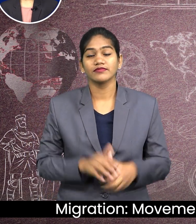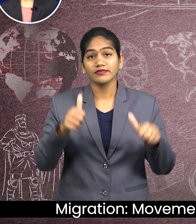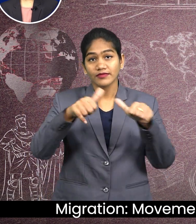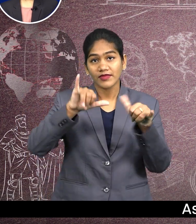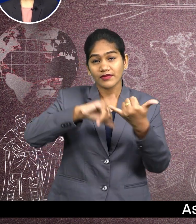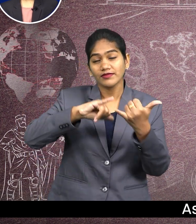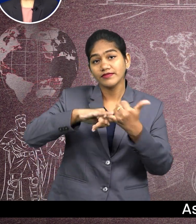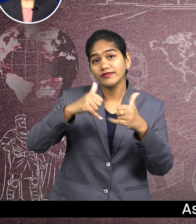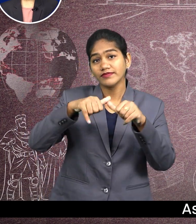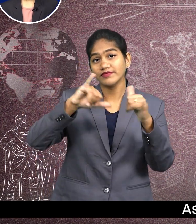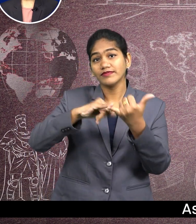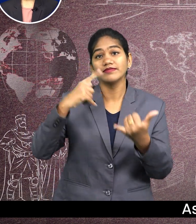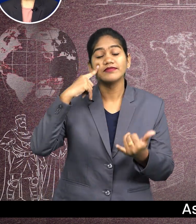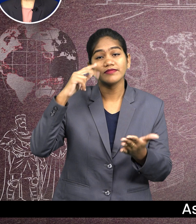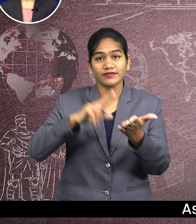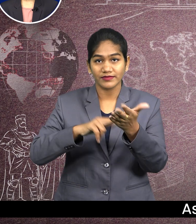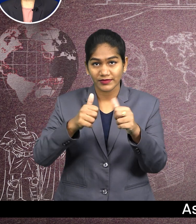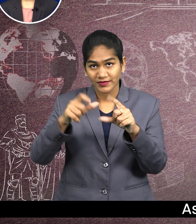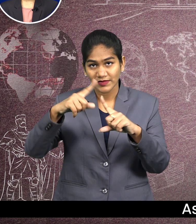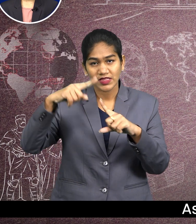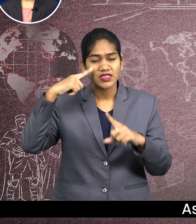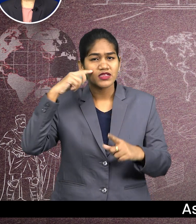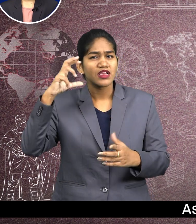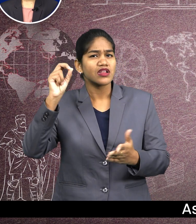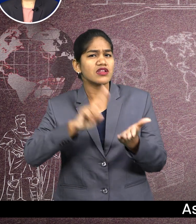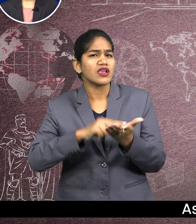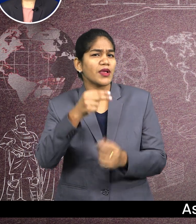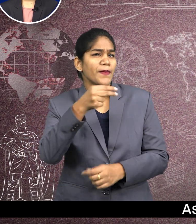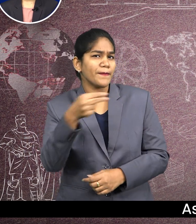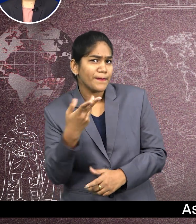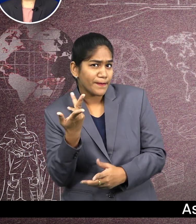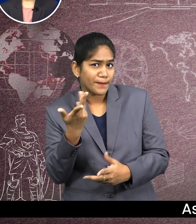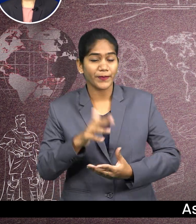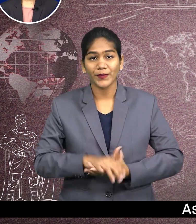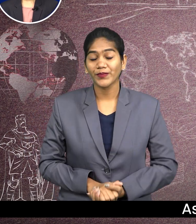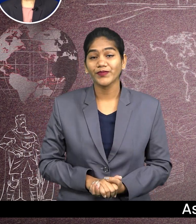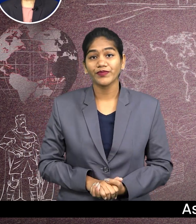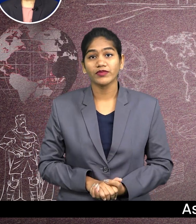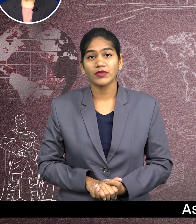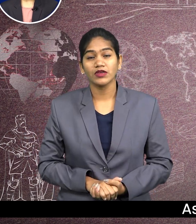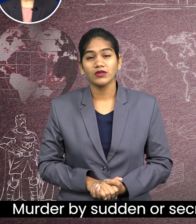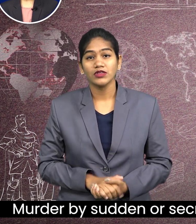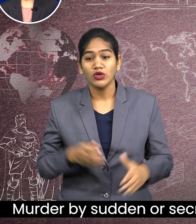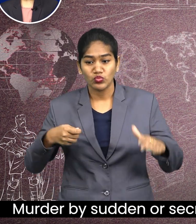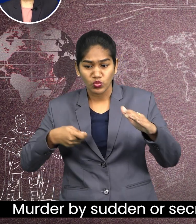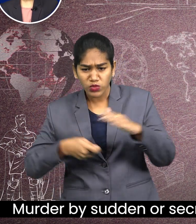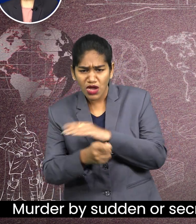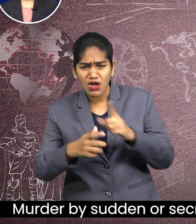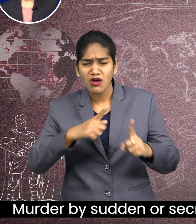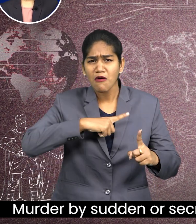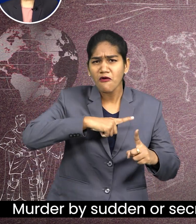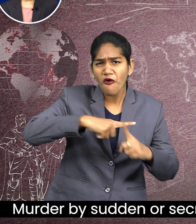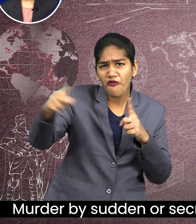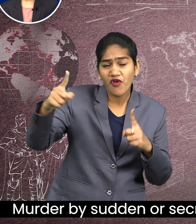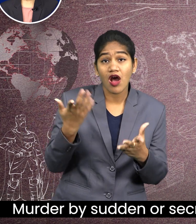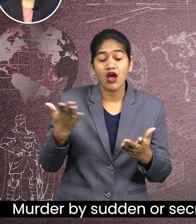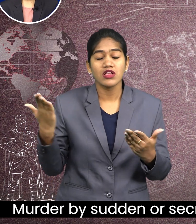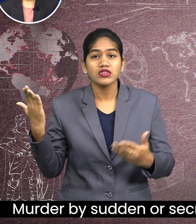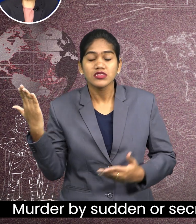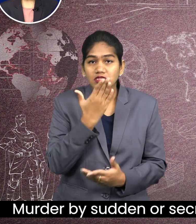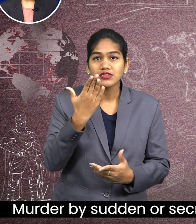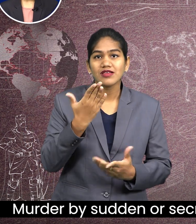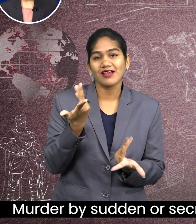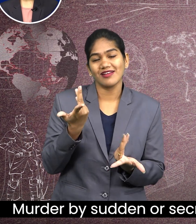murder, murder by sudden or